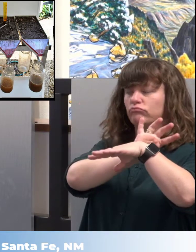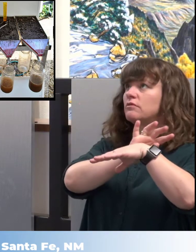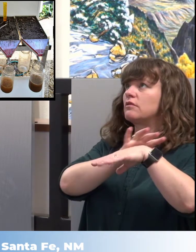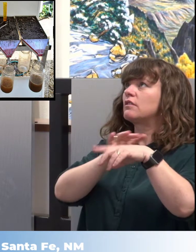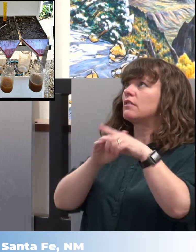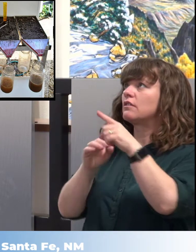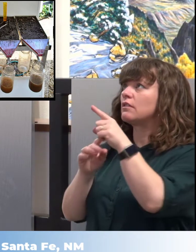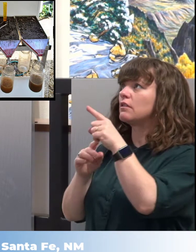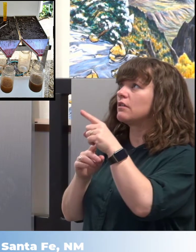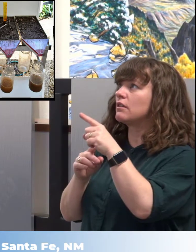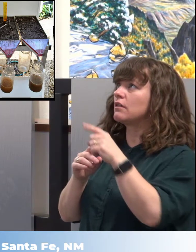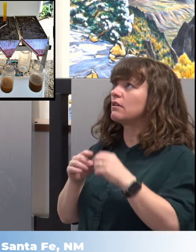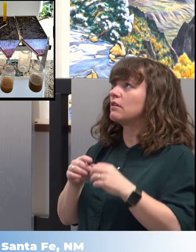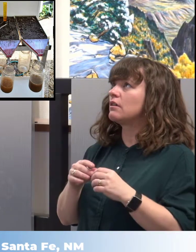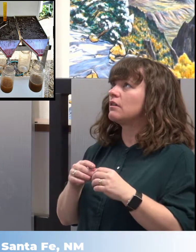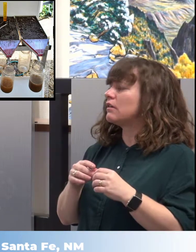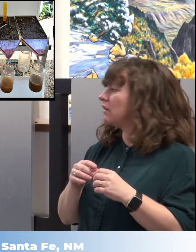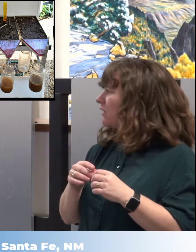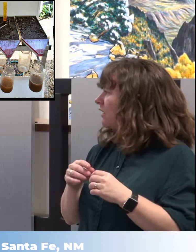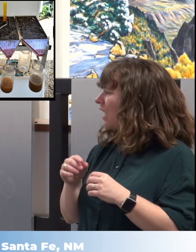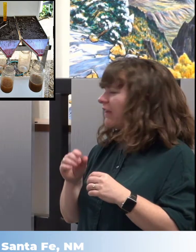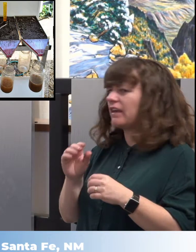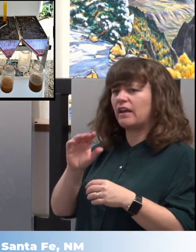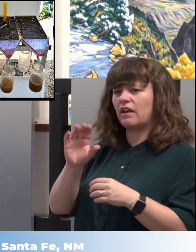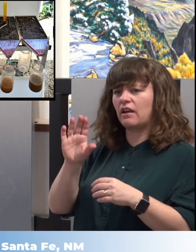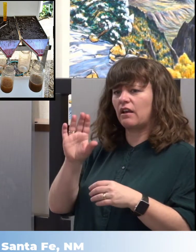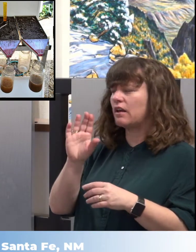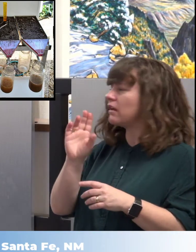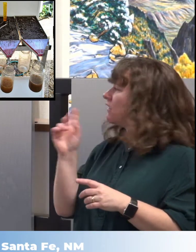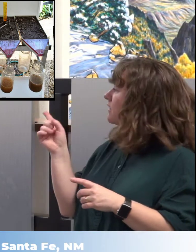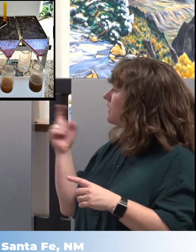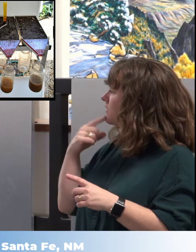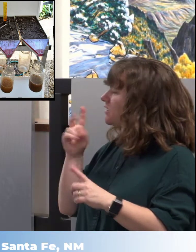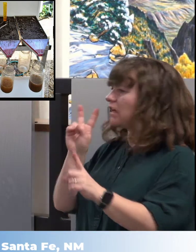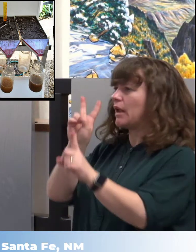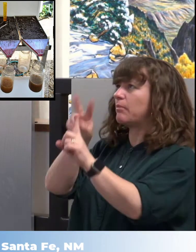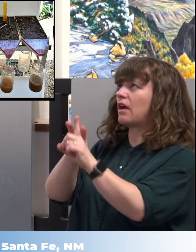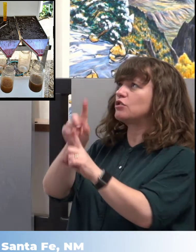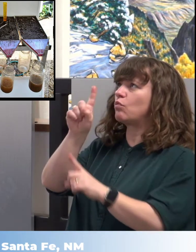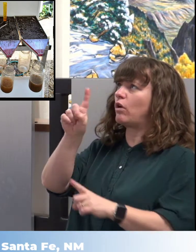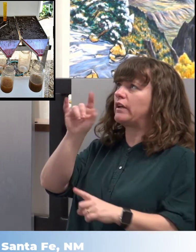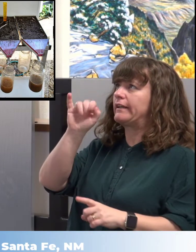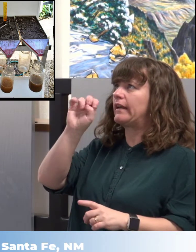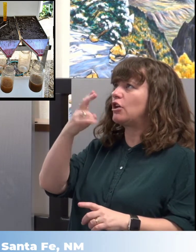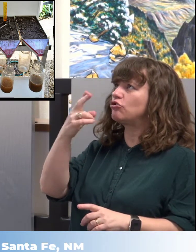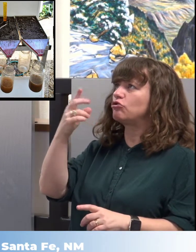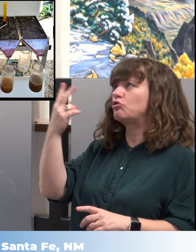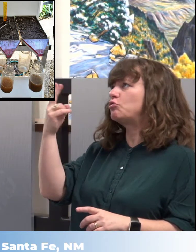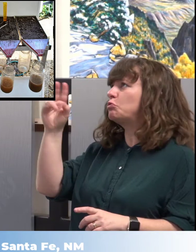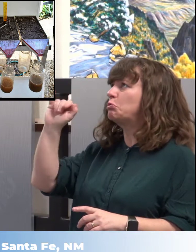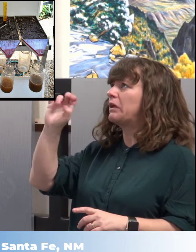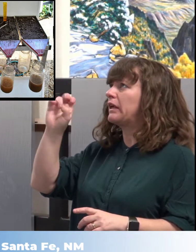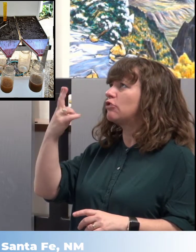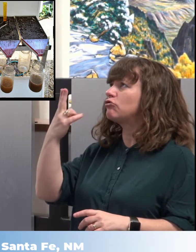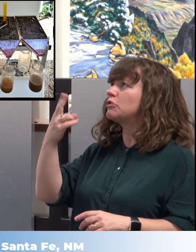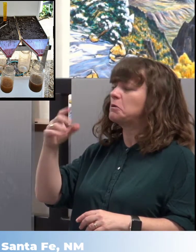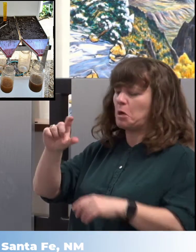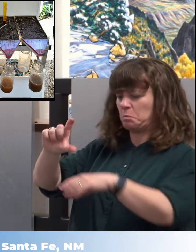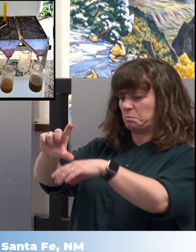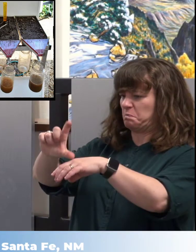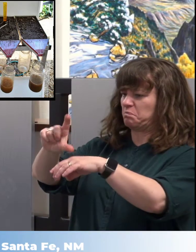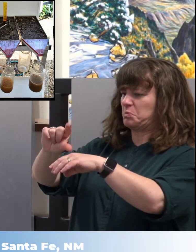simulator apply an inch or two inches or something? Yeah. Or what do you decide? Or what But normally, what do you think in that case? Yeah,